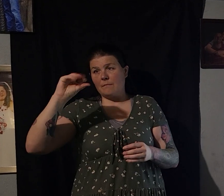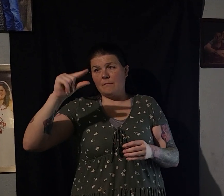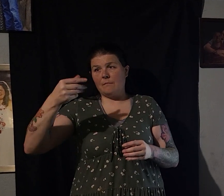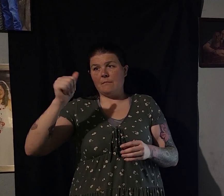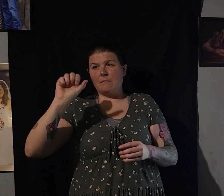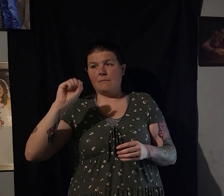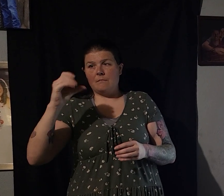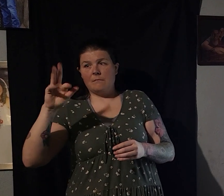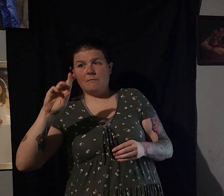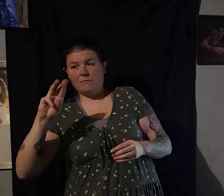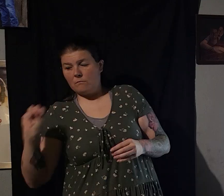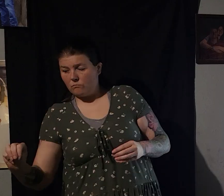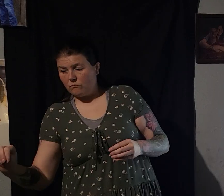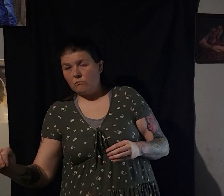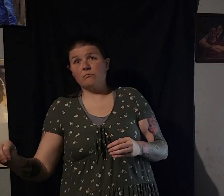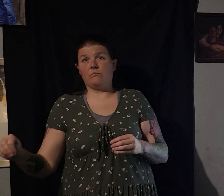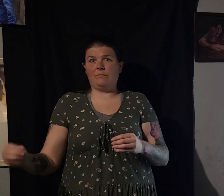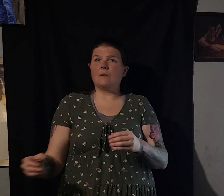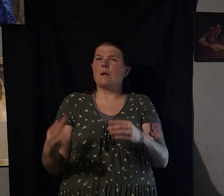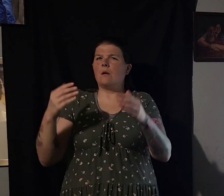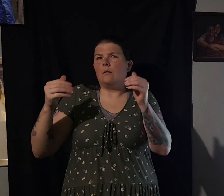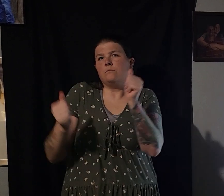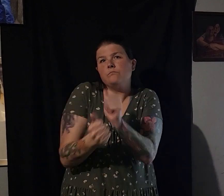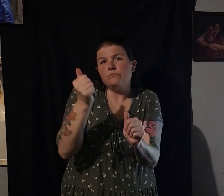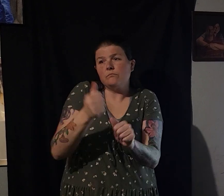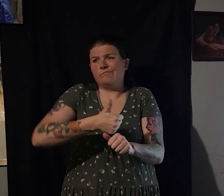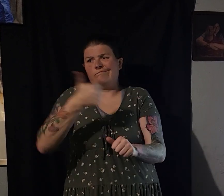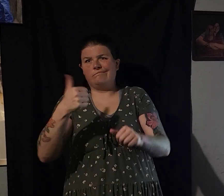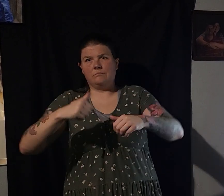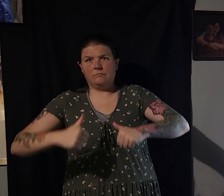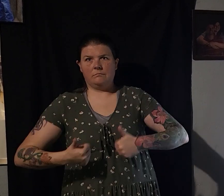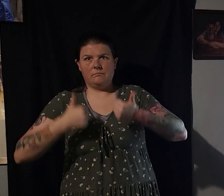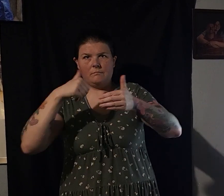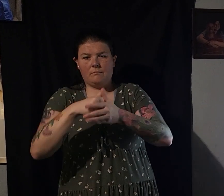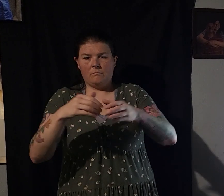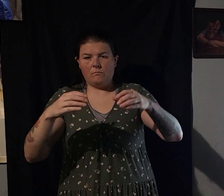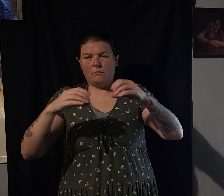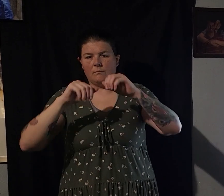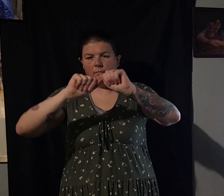of Africa. Most of the others live in mainland Africa.